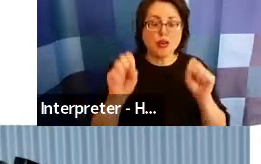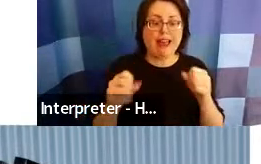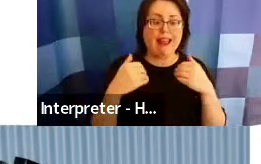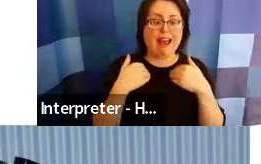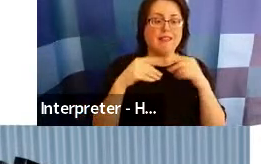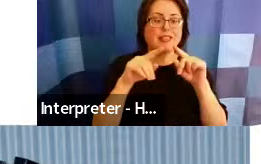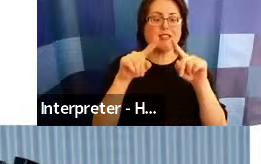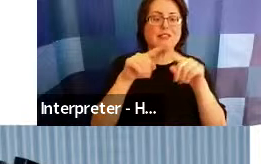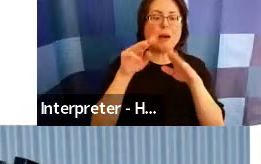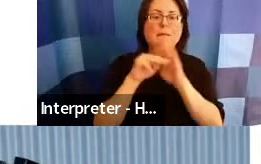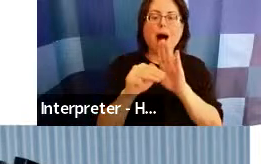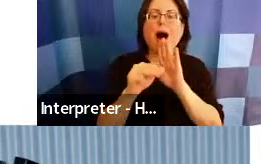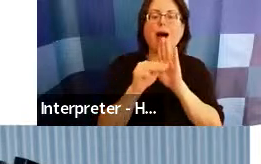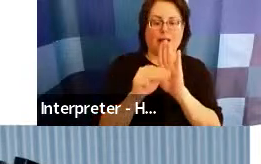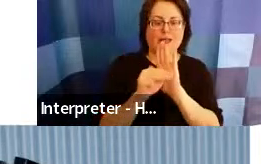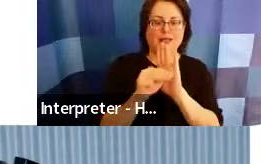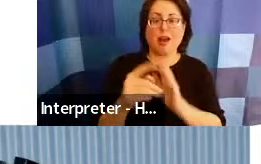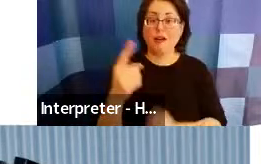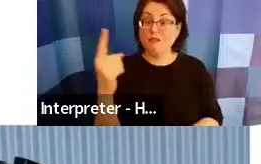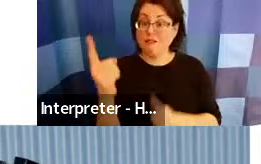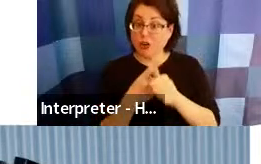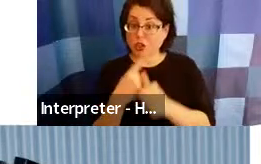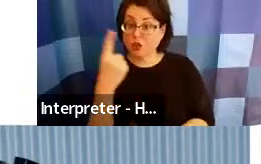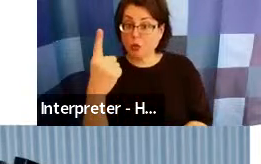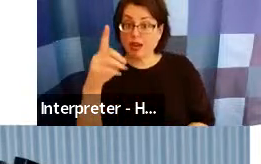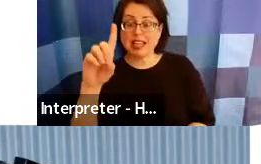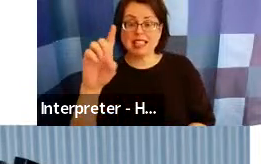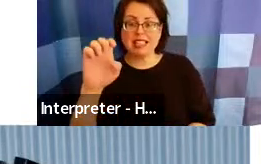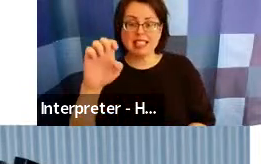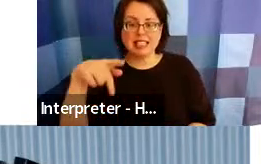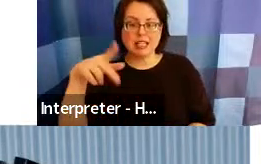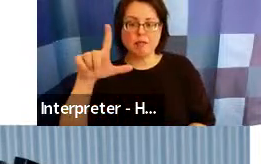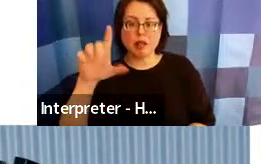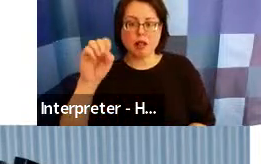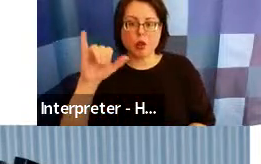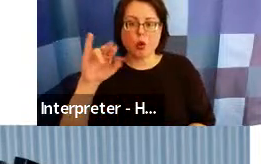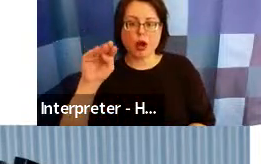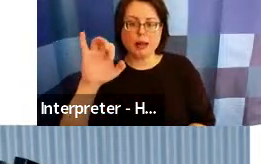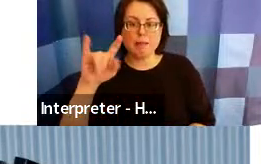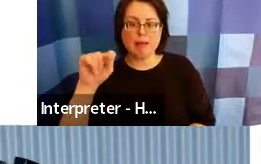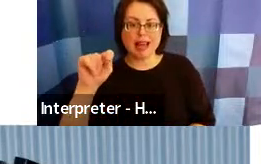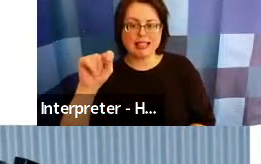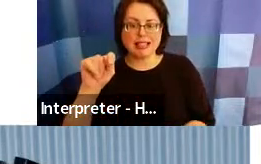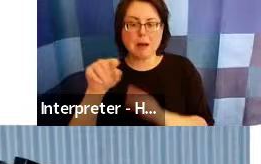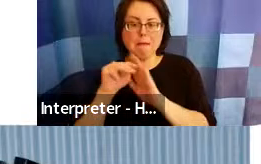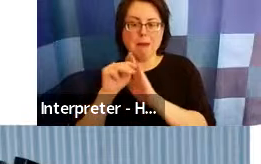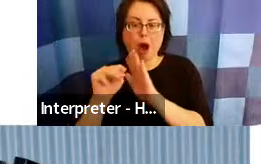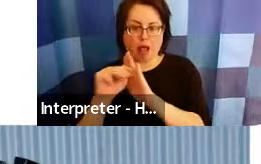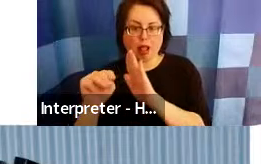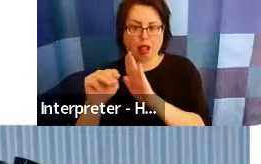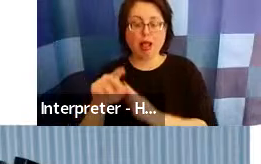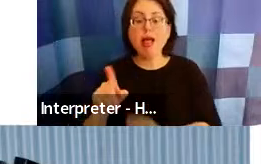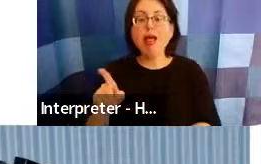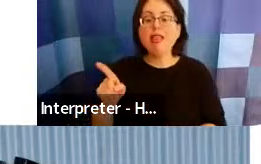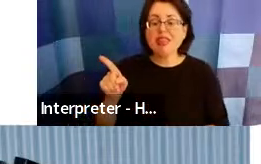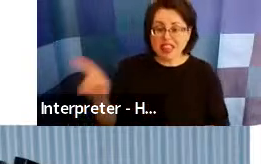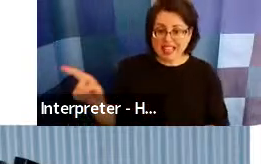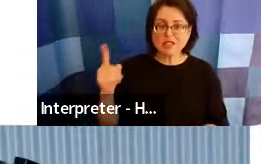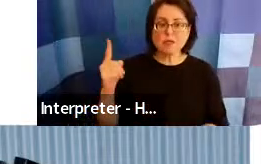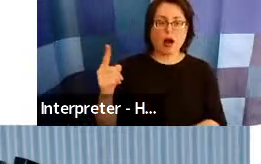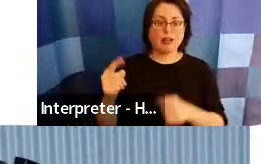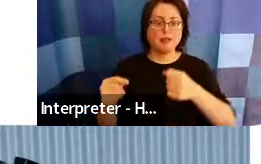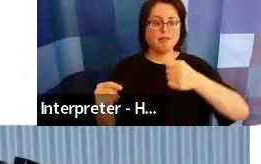first option is deployment model, and I'll talk about that one first. Under this mode, the bullets here